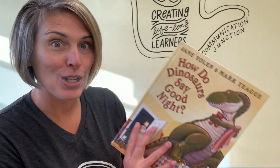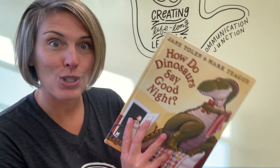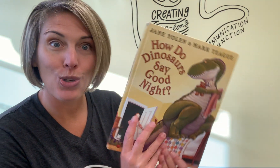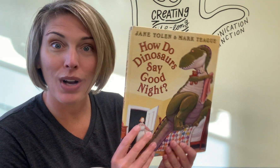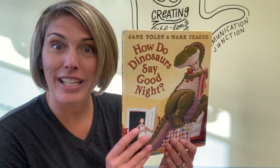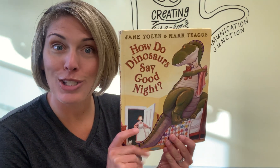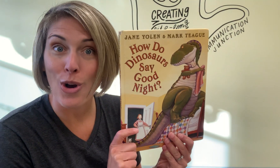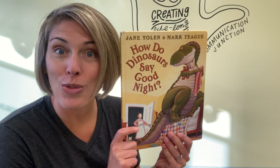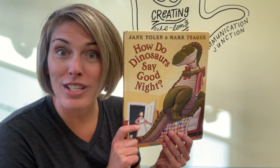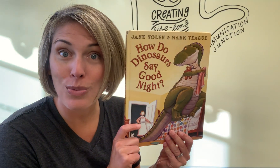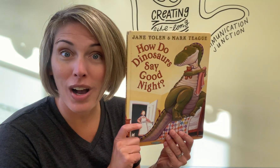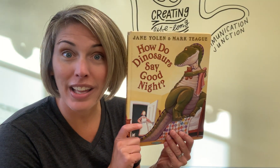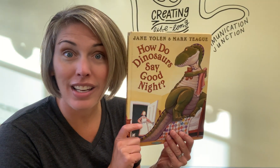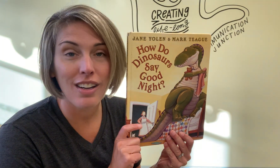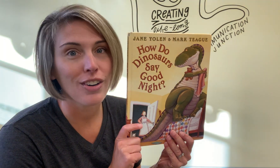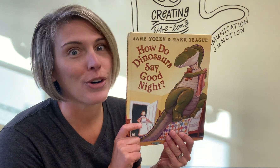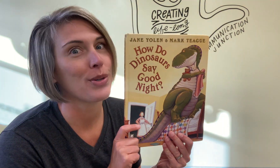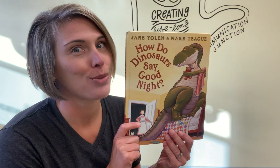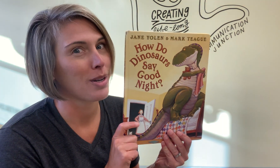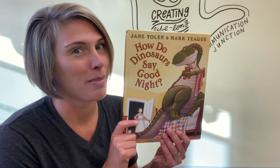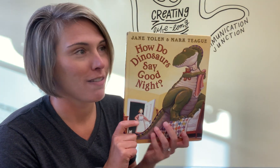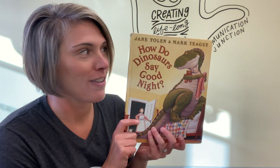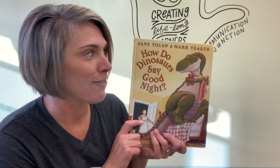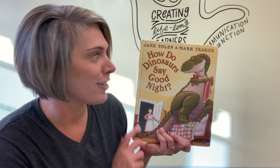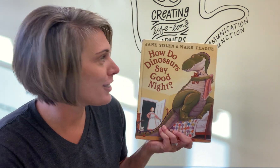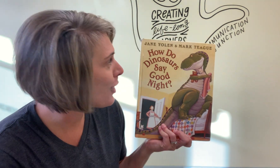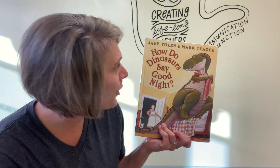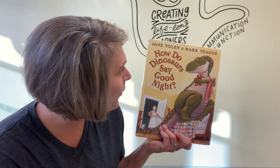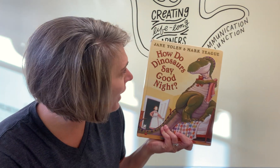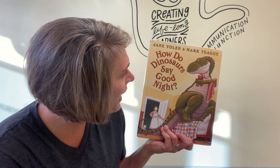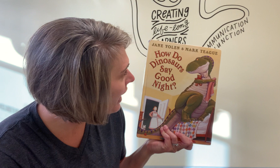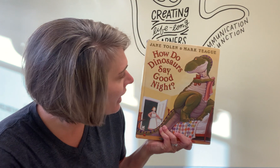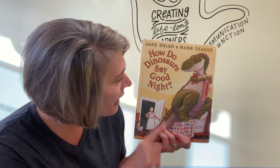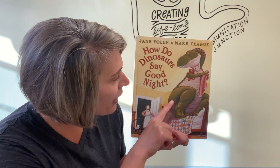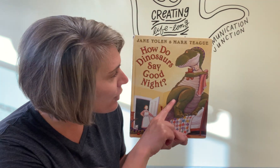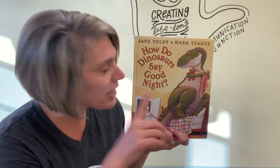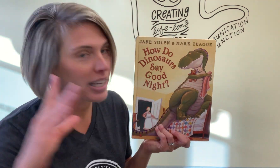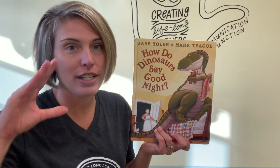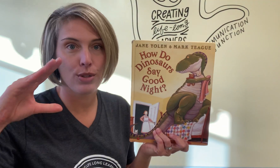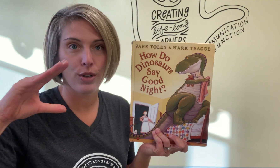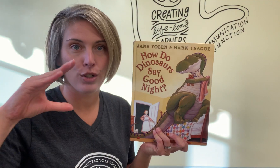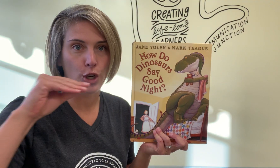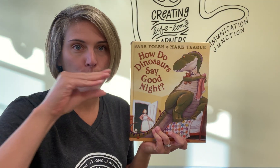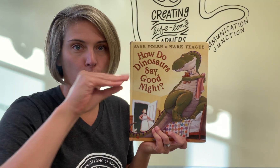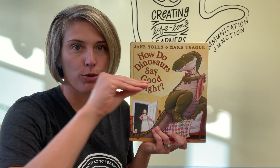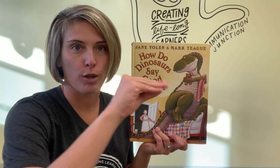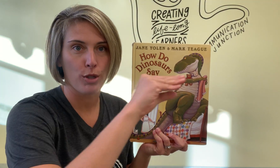you guys know this one? Oh, it's one of my favorites. Are you ready? There's that dinosaur. Chomp, chomp, chomp, chomp,